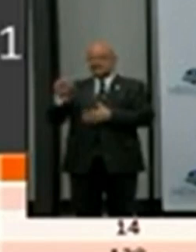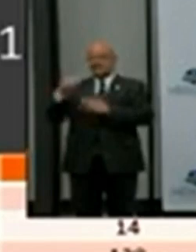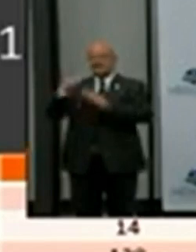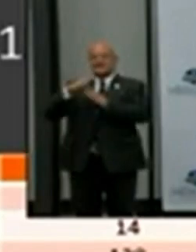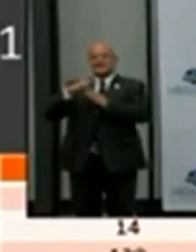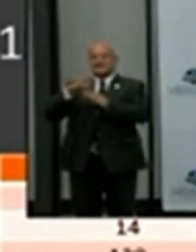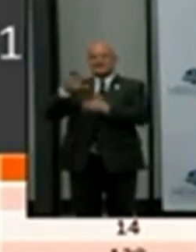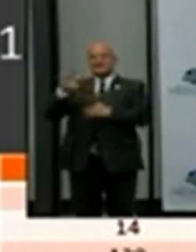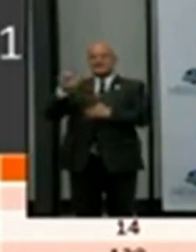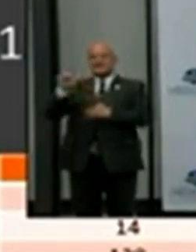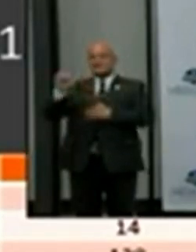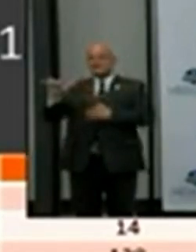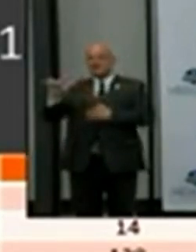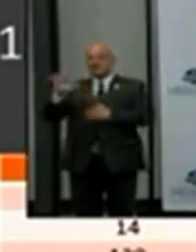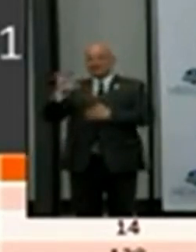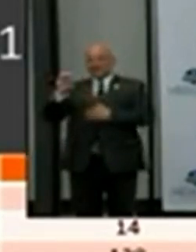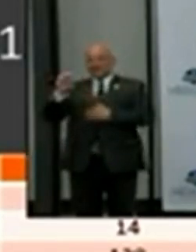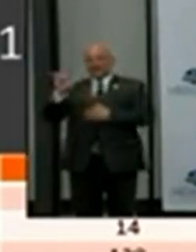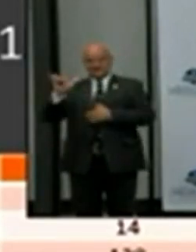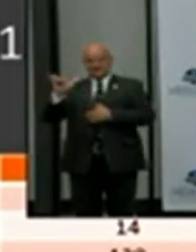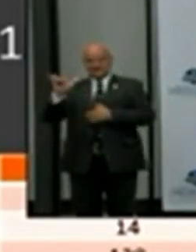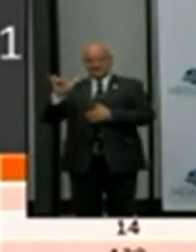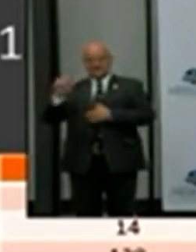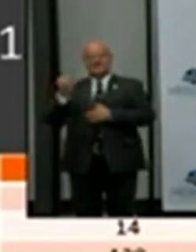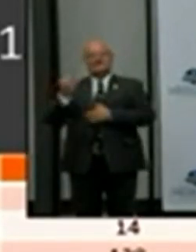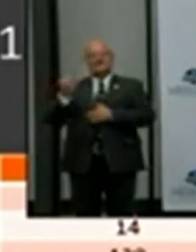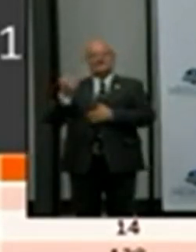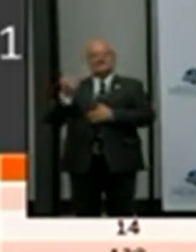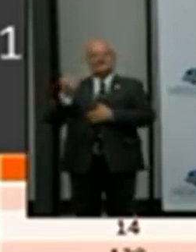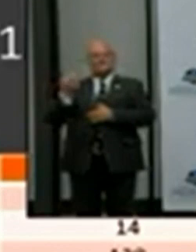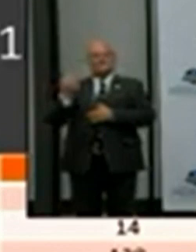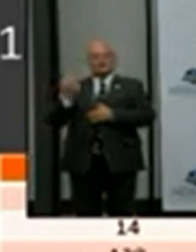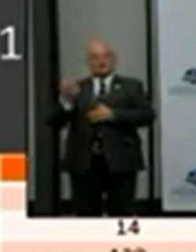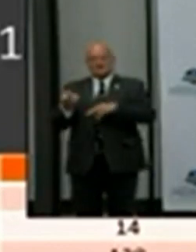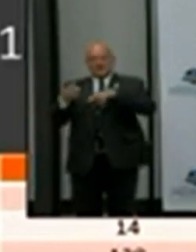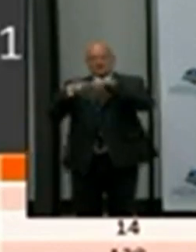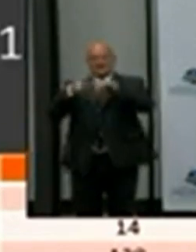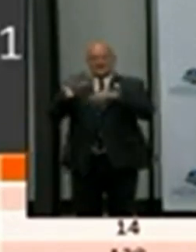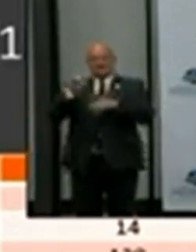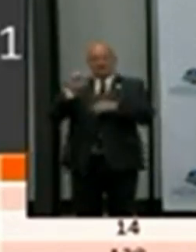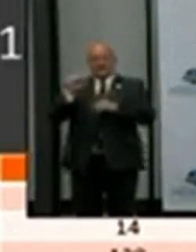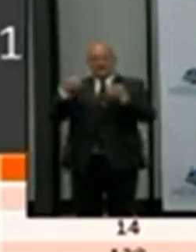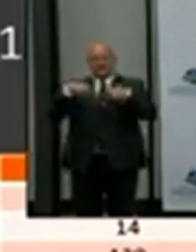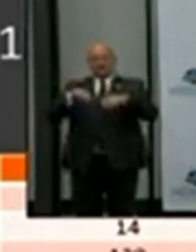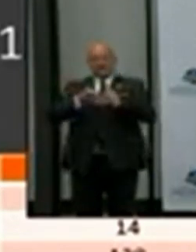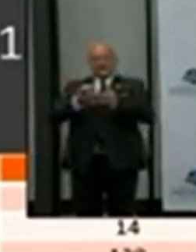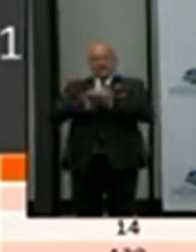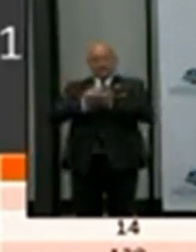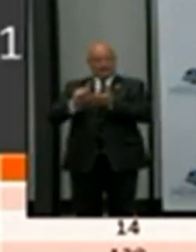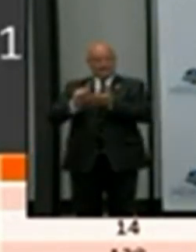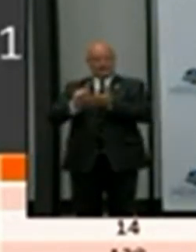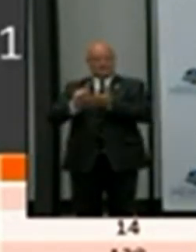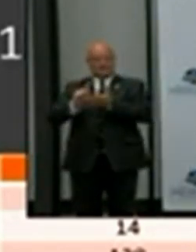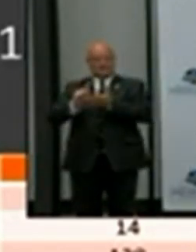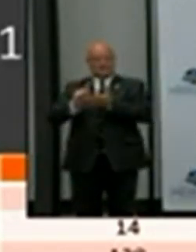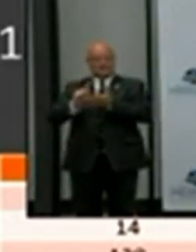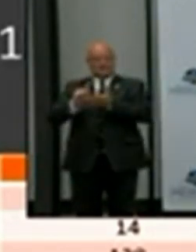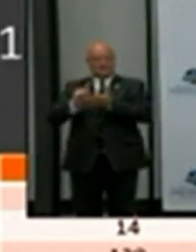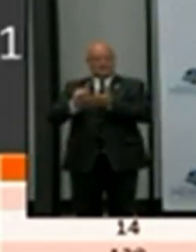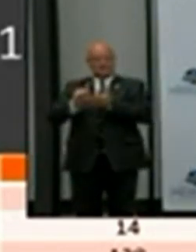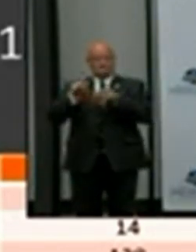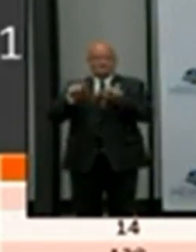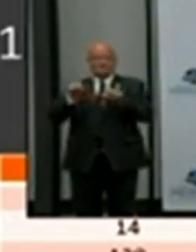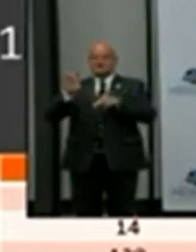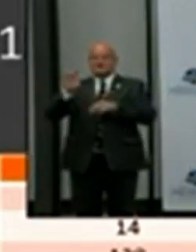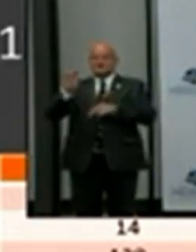county is Clay County, and you had 12 additional cases during that week period. You look